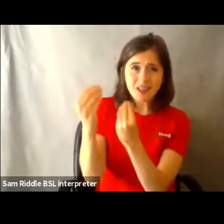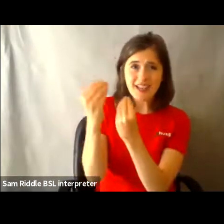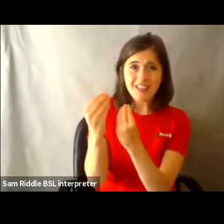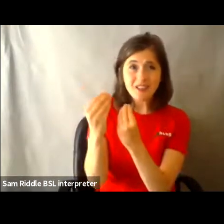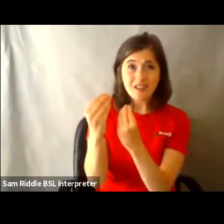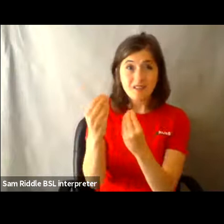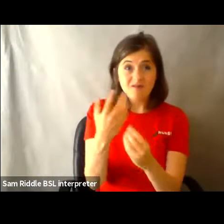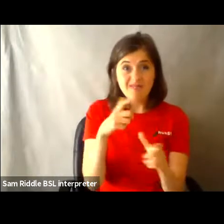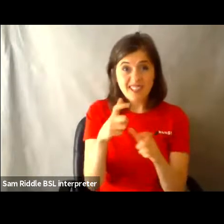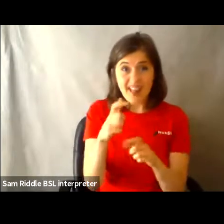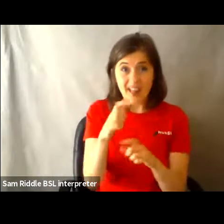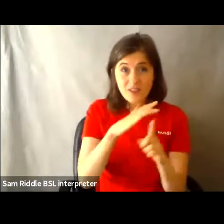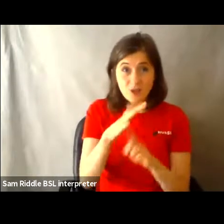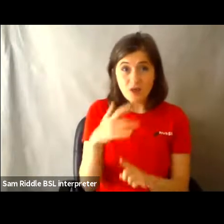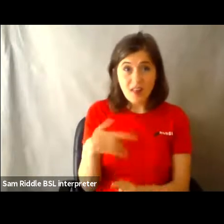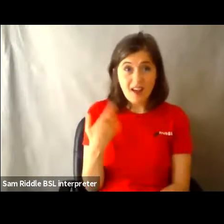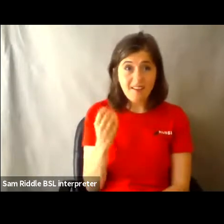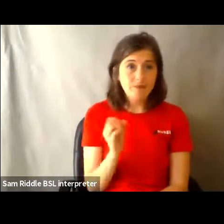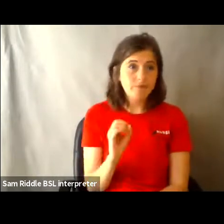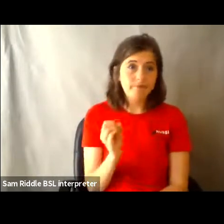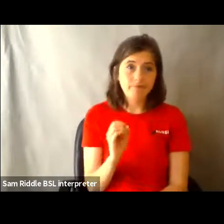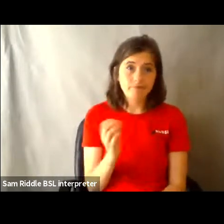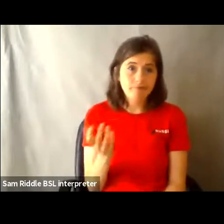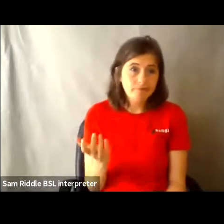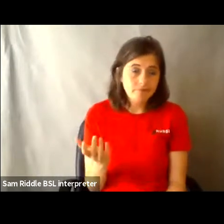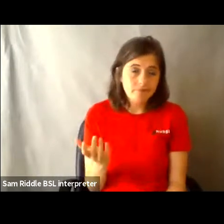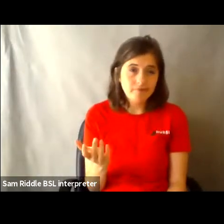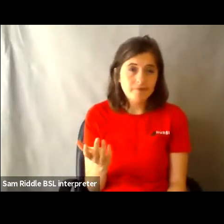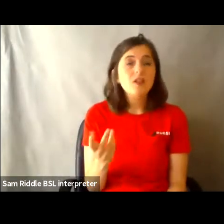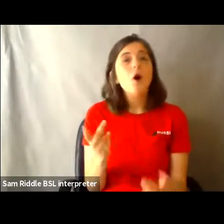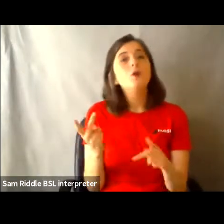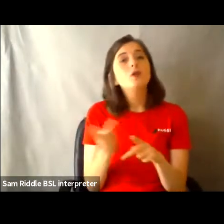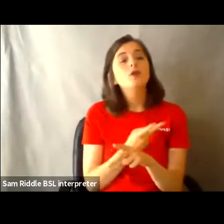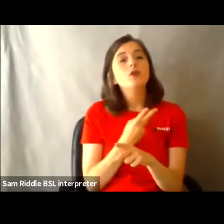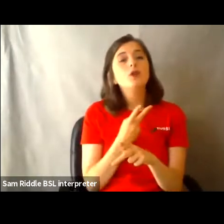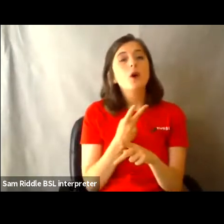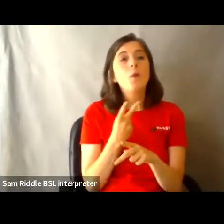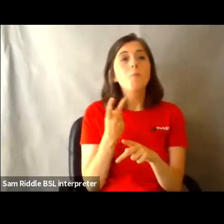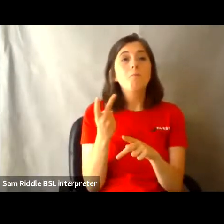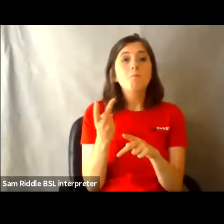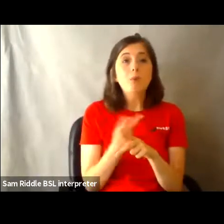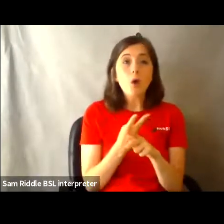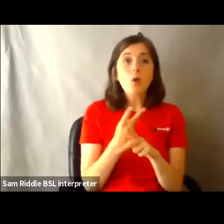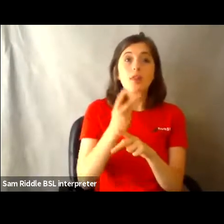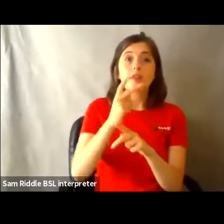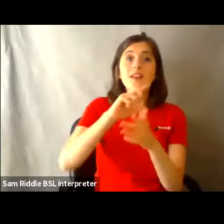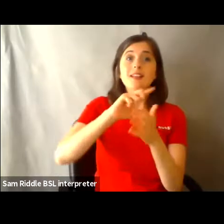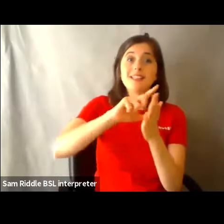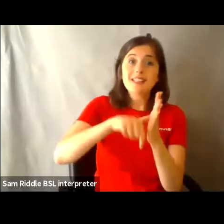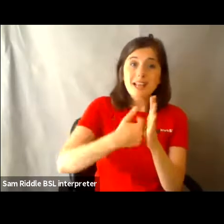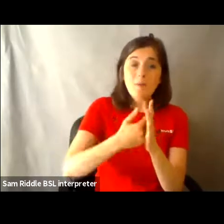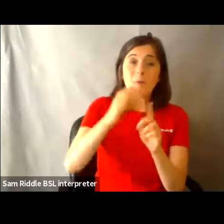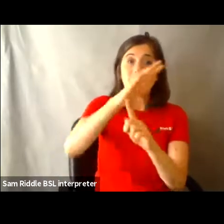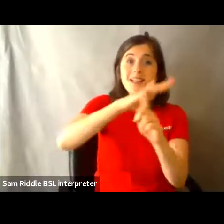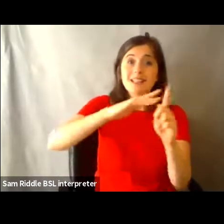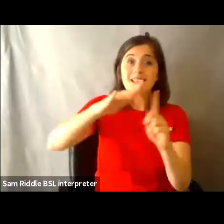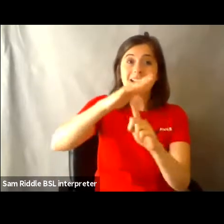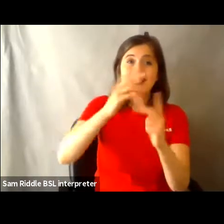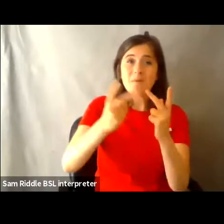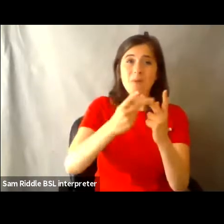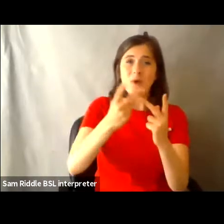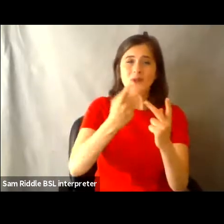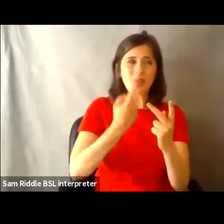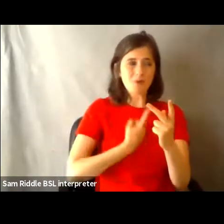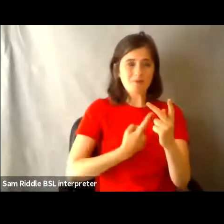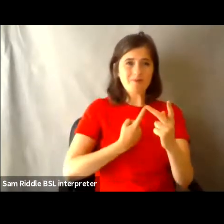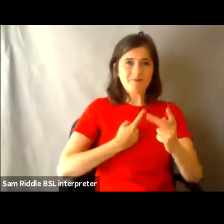life. And during this time, I was jointly disabled, not just by society, but also by my impairment.